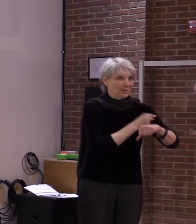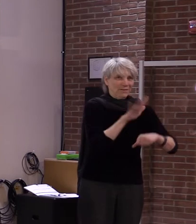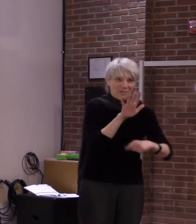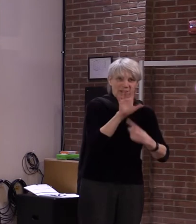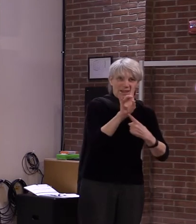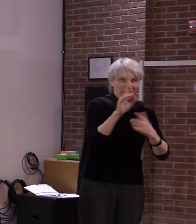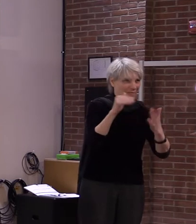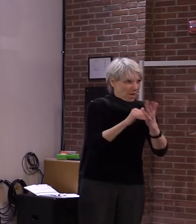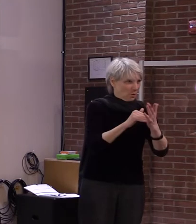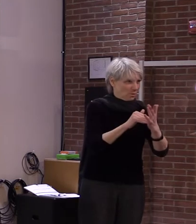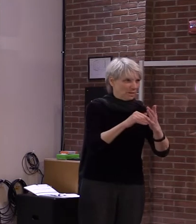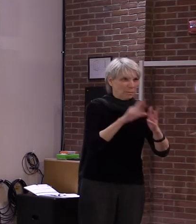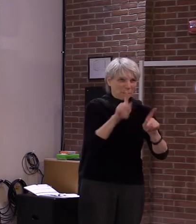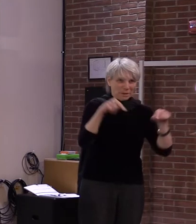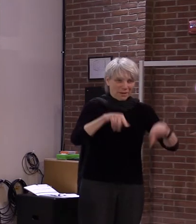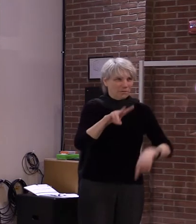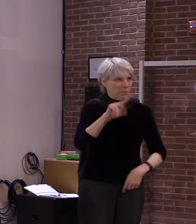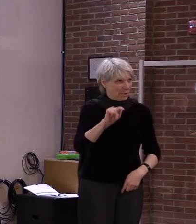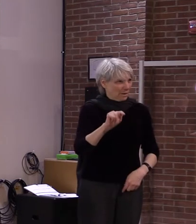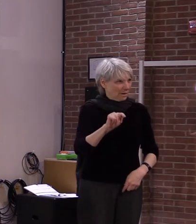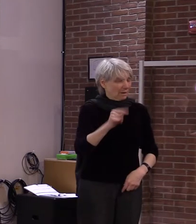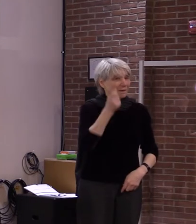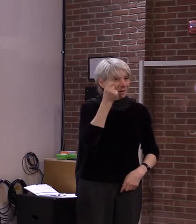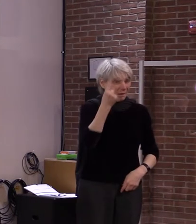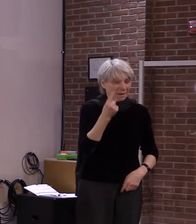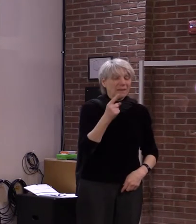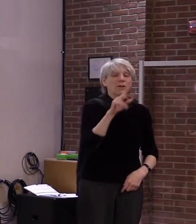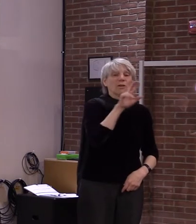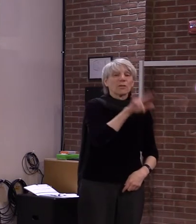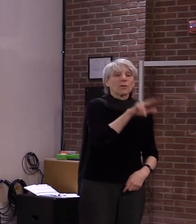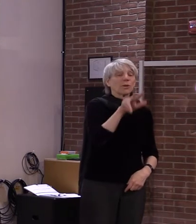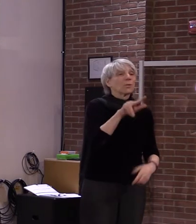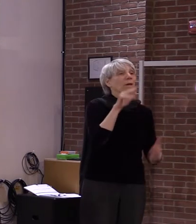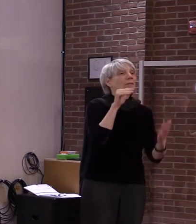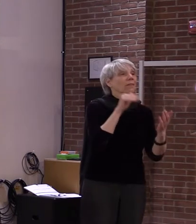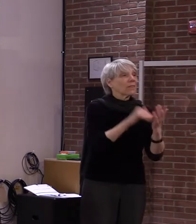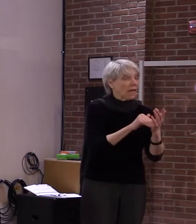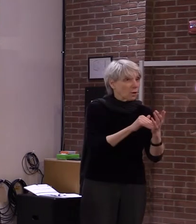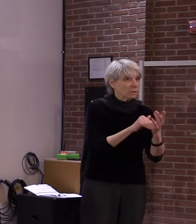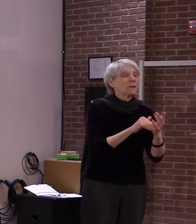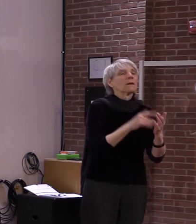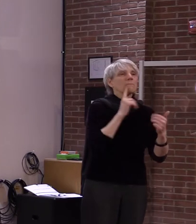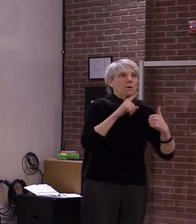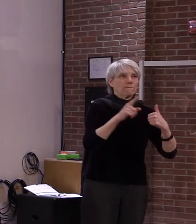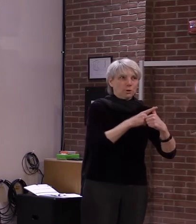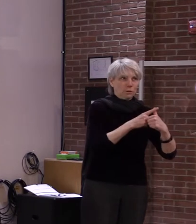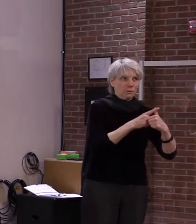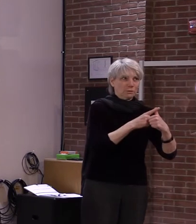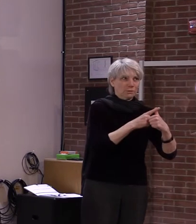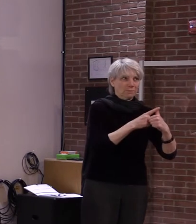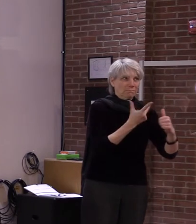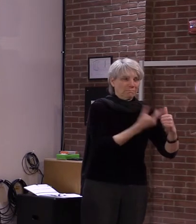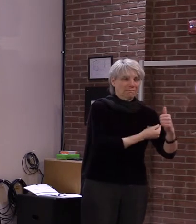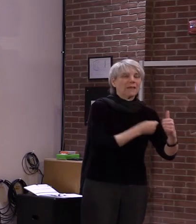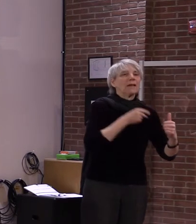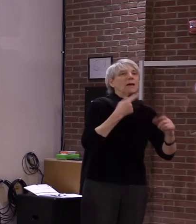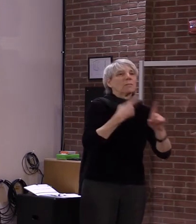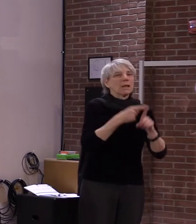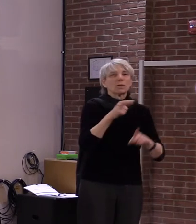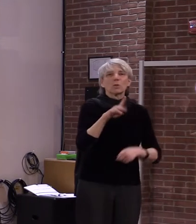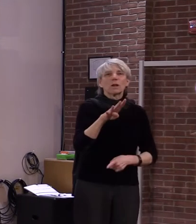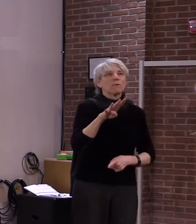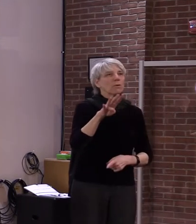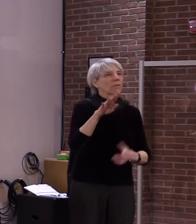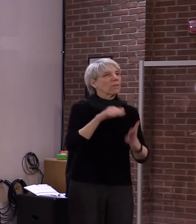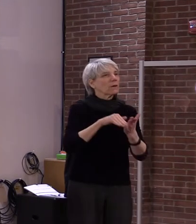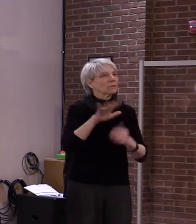covet 19 that's 33 700 vermonters received their first dose and 24 500